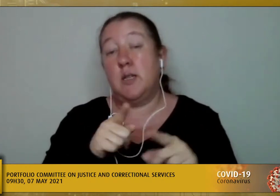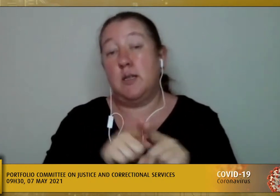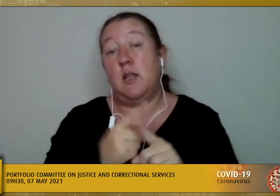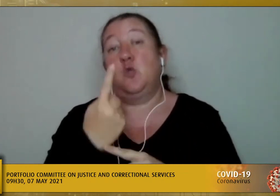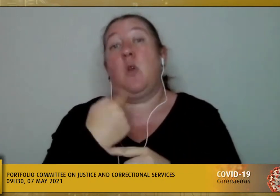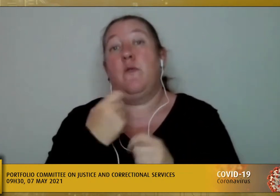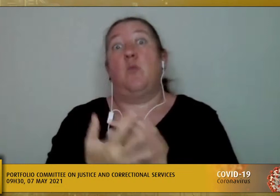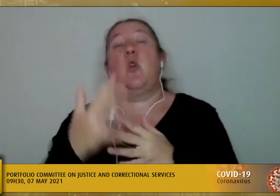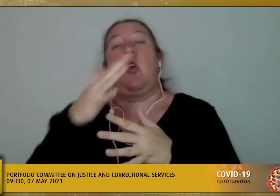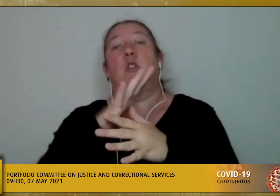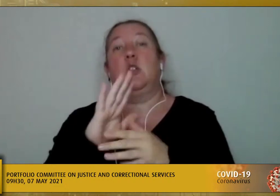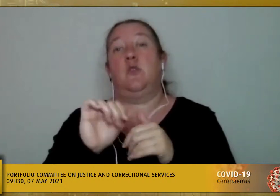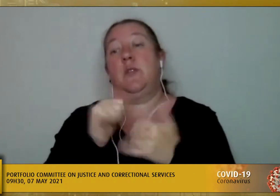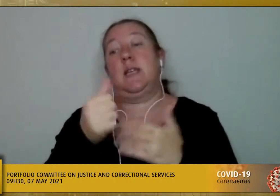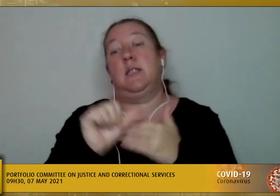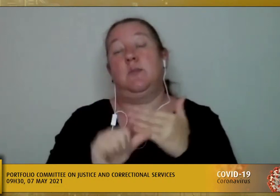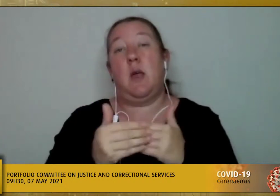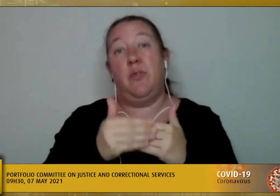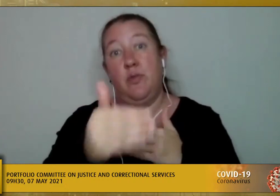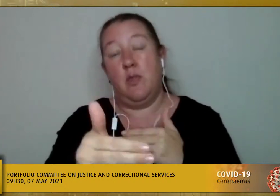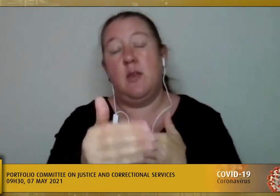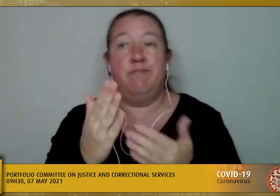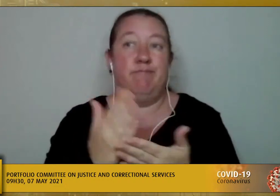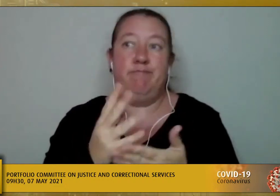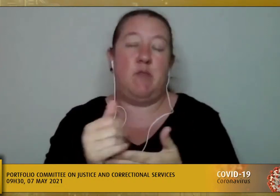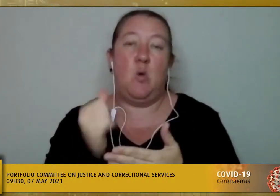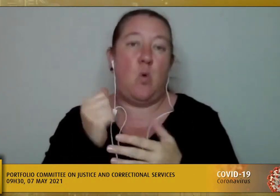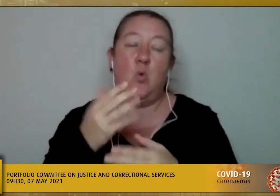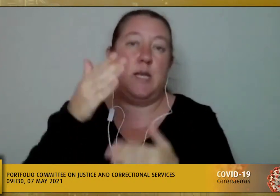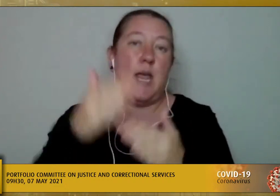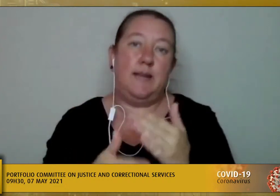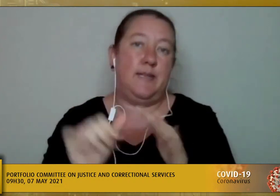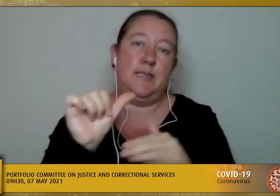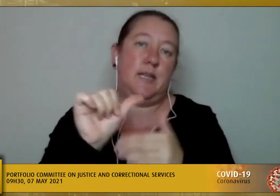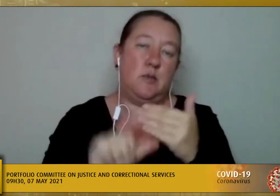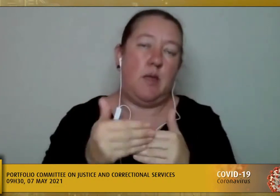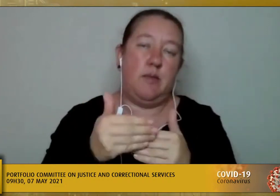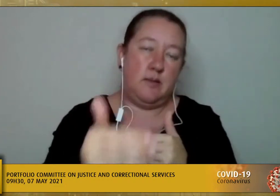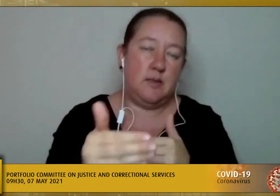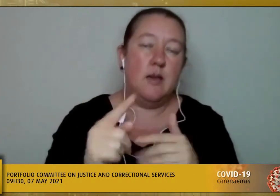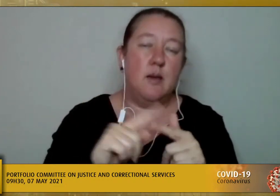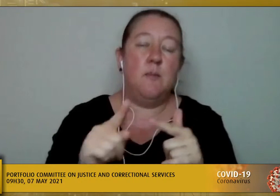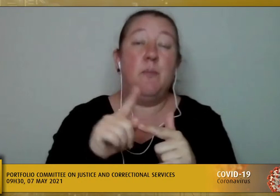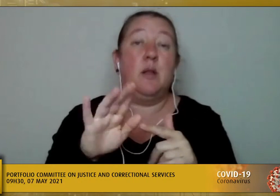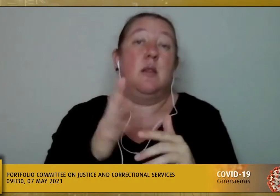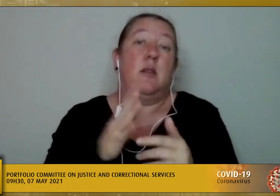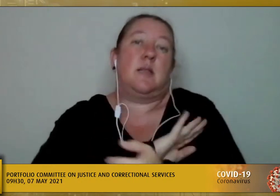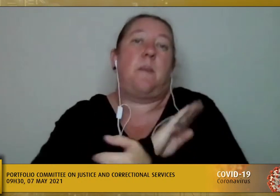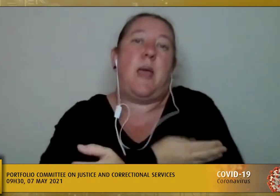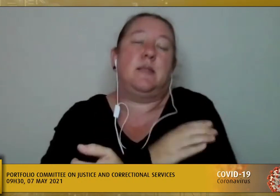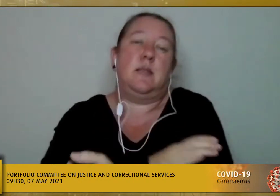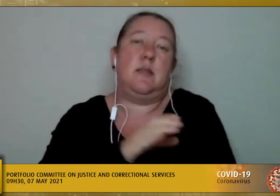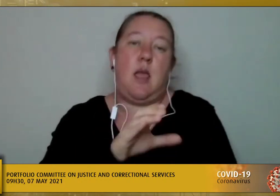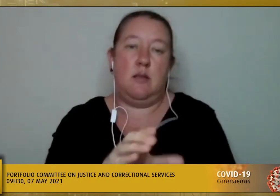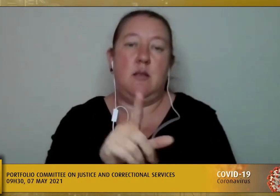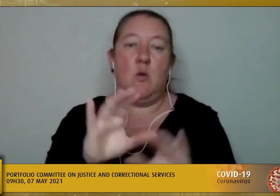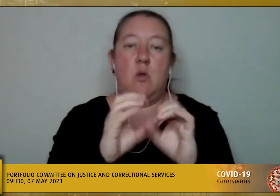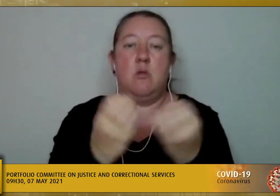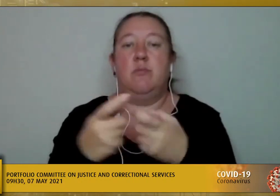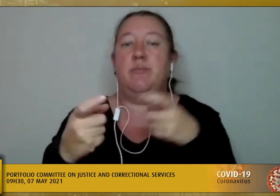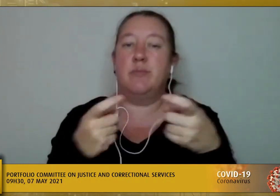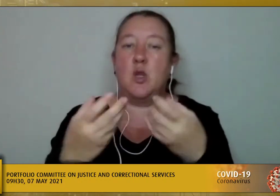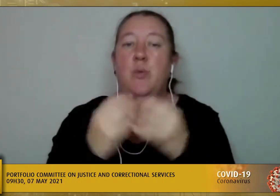of our priorities over the next six months and this will certainly not end in six months it's about capacitating the organization to deal